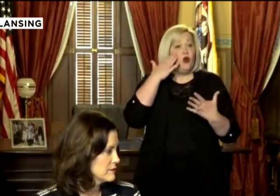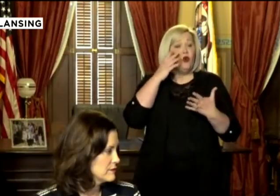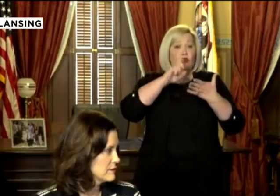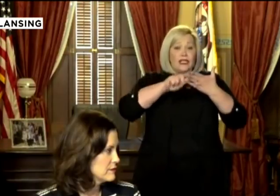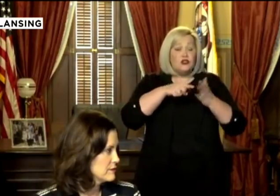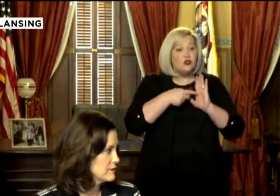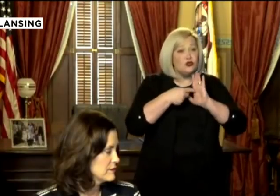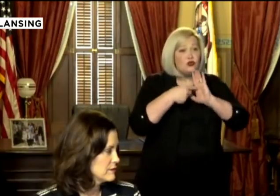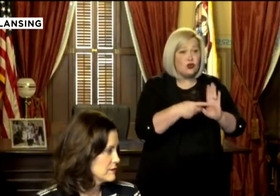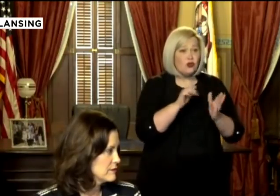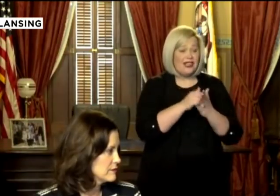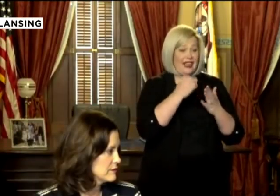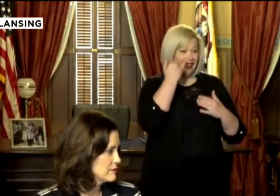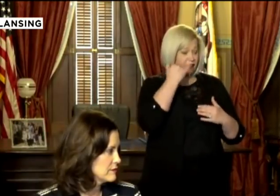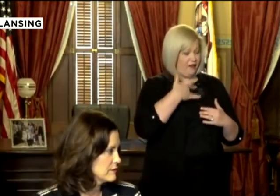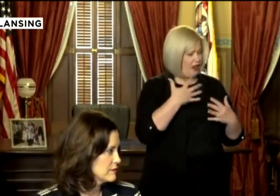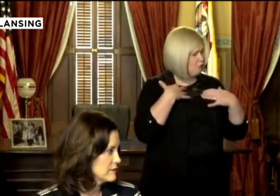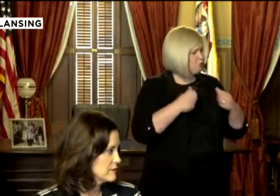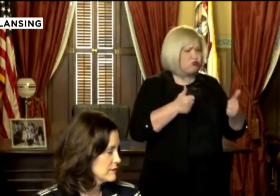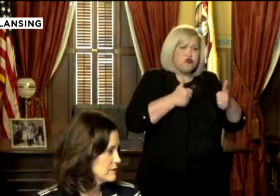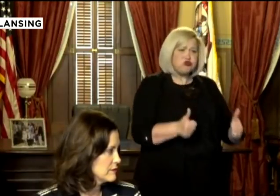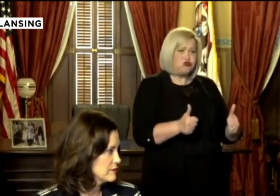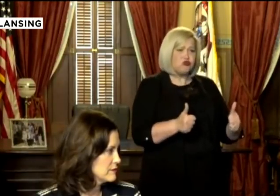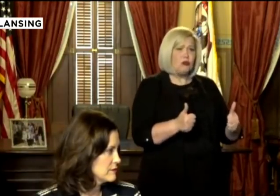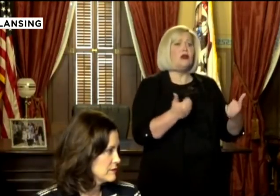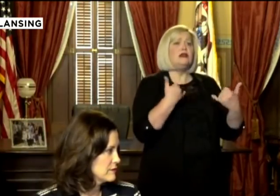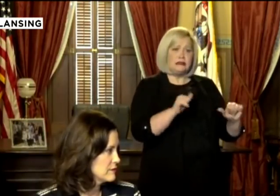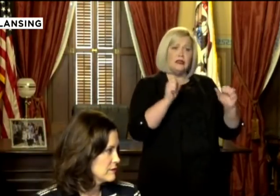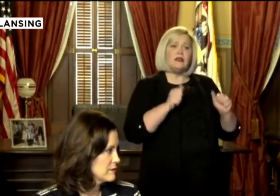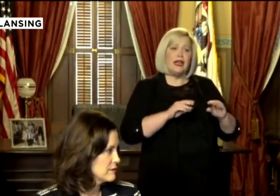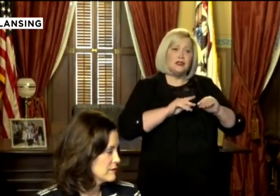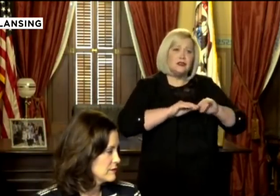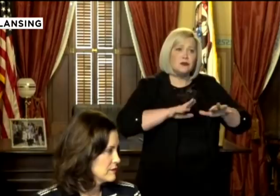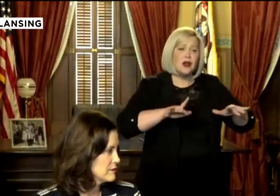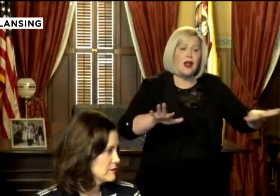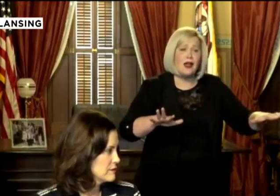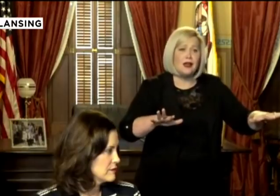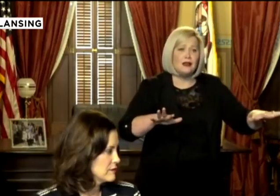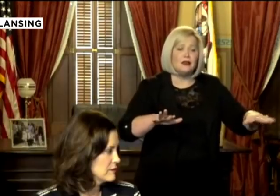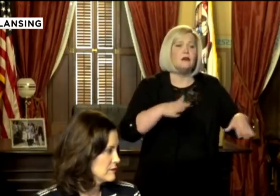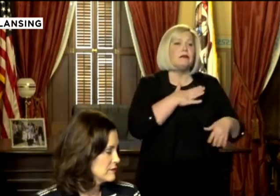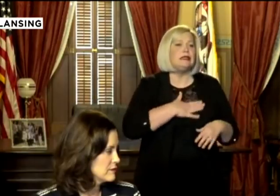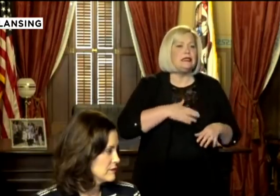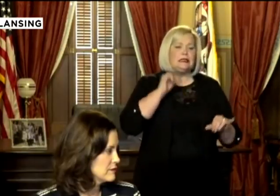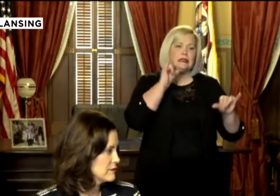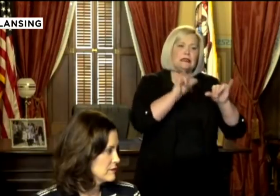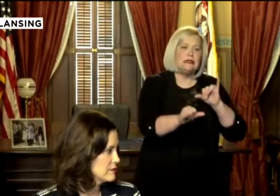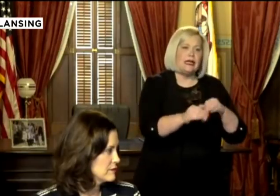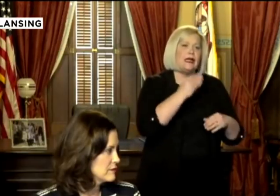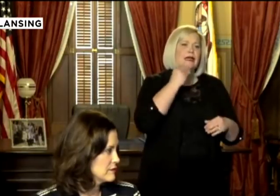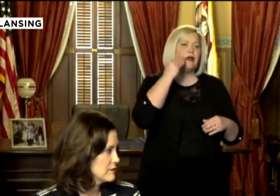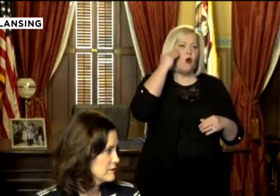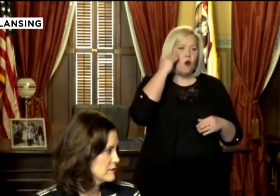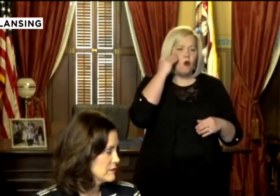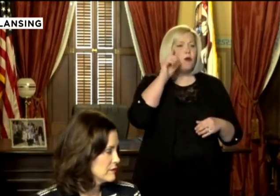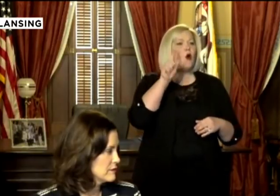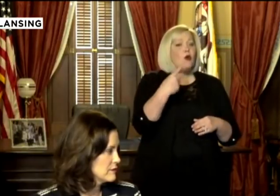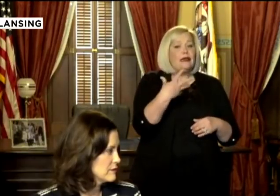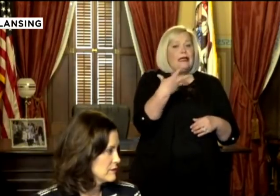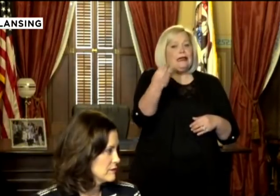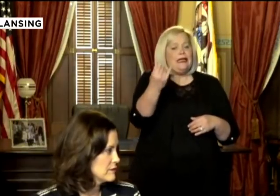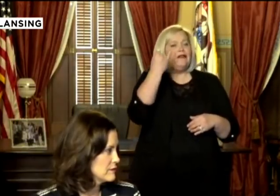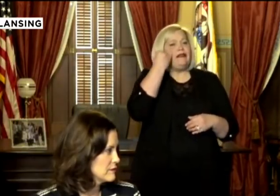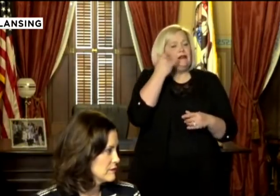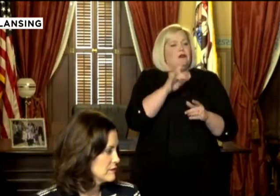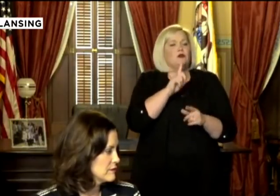be spreading the disease to others. Do not leave your house unless you absolutely must, and maintain